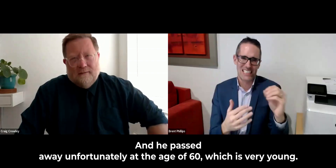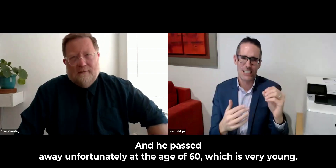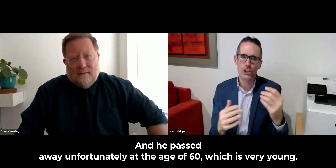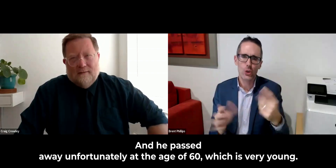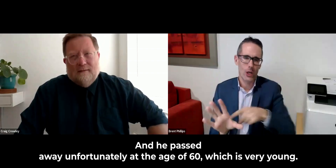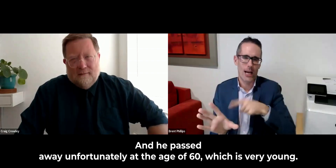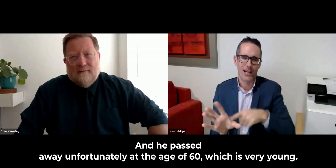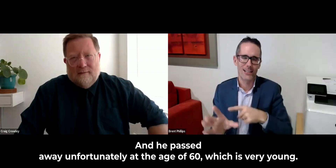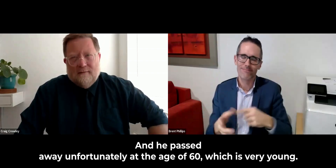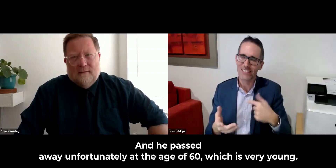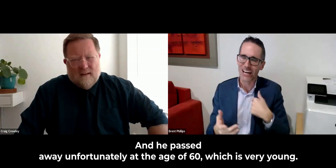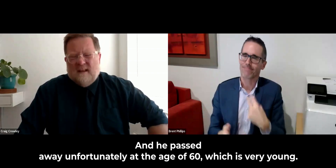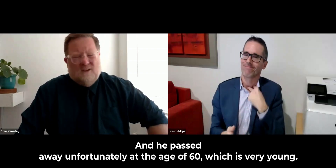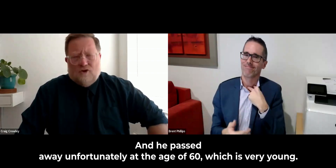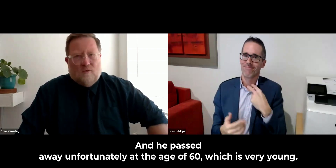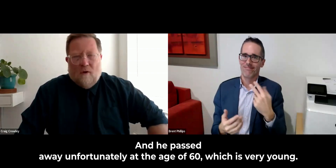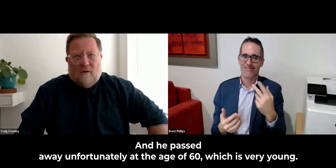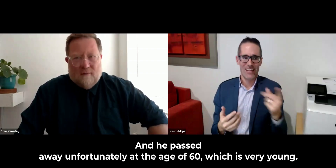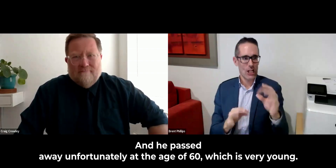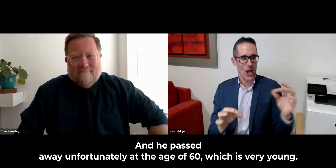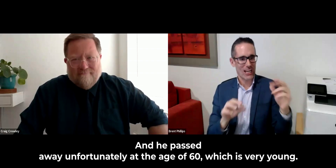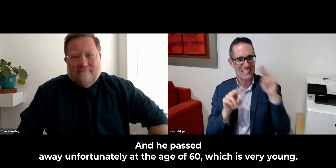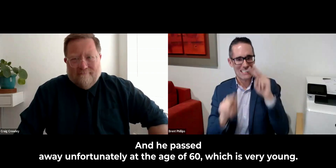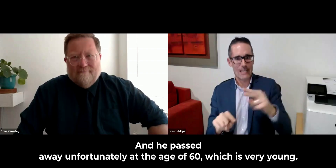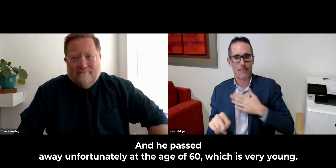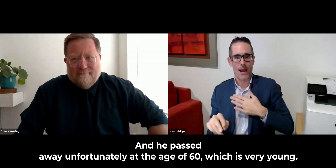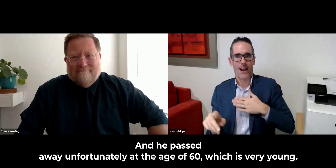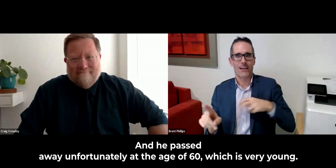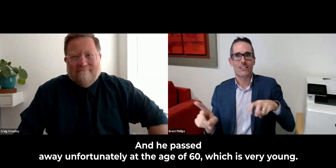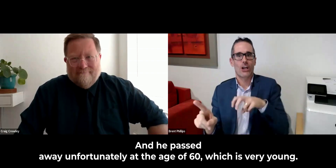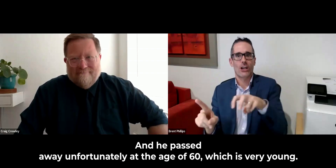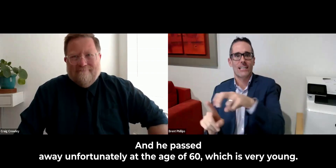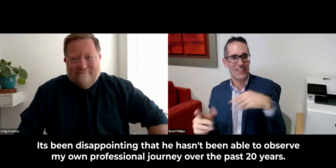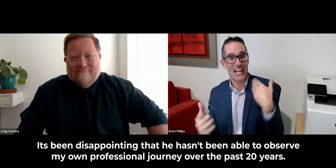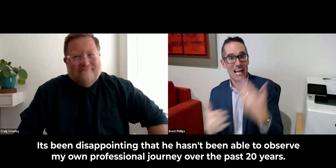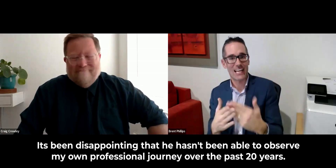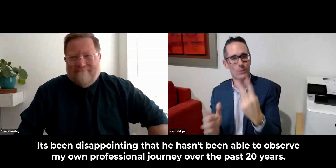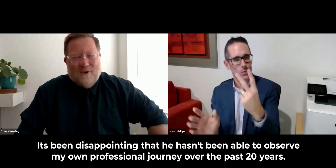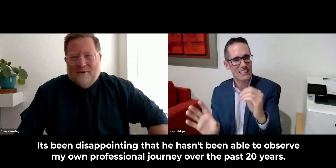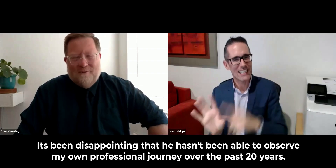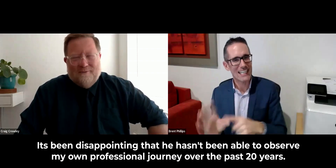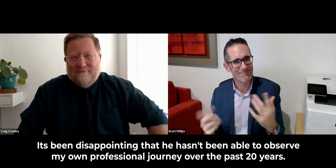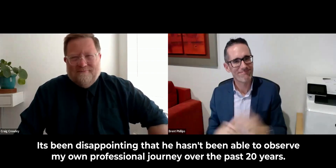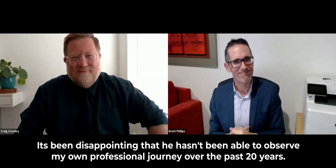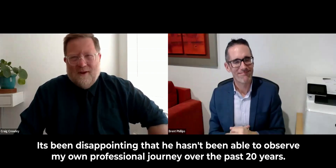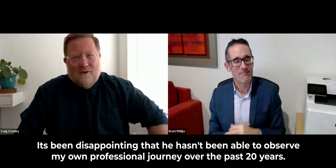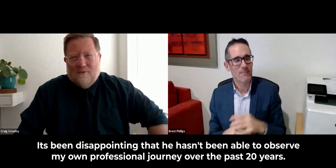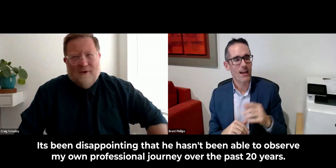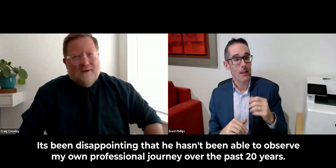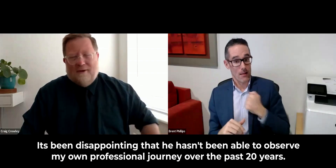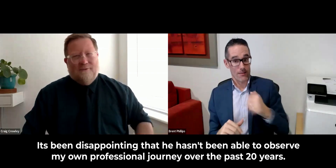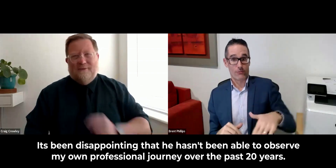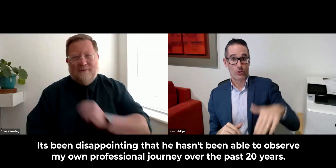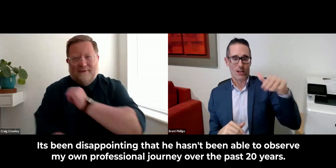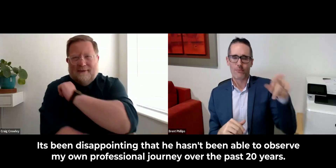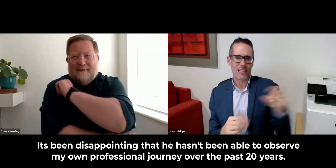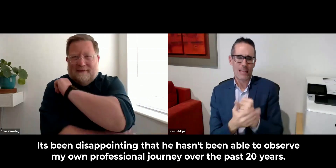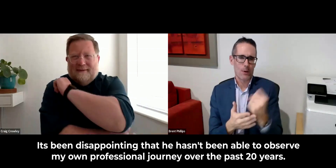away, unfortunately, at the age of 60, which is very young. It's been disappointing that he hasn't been able to observe my